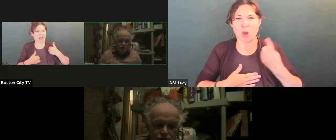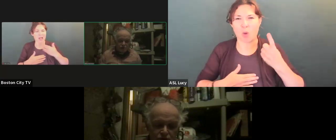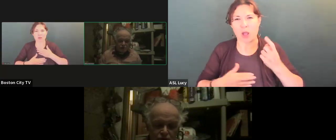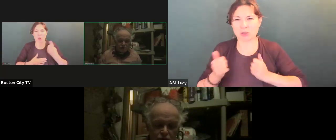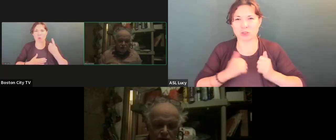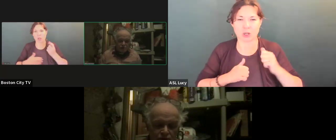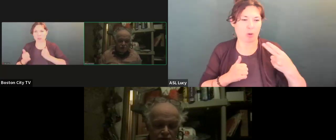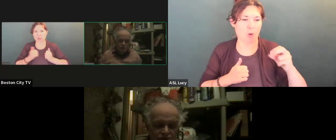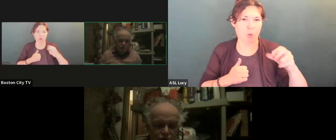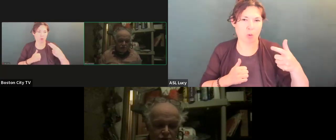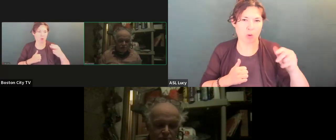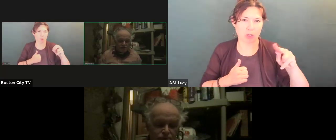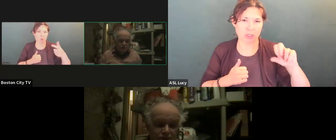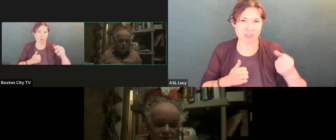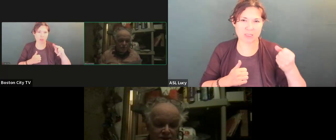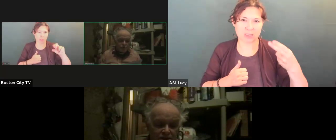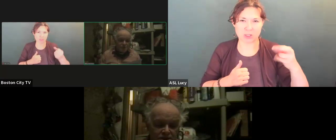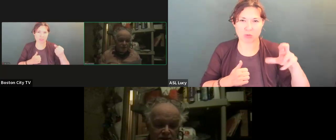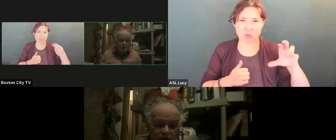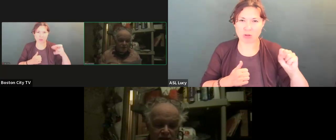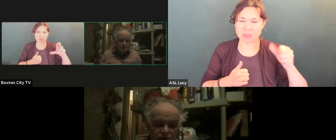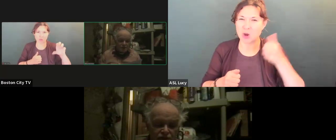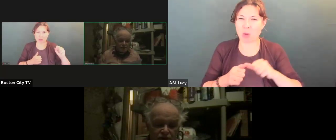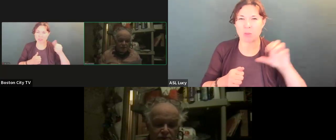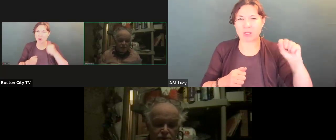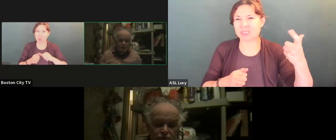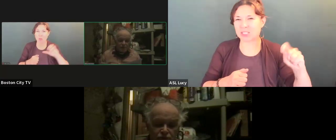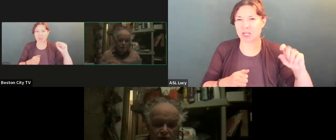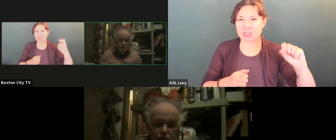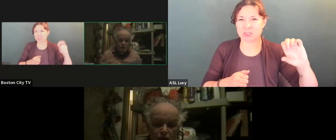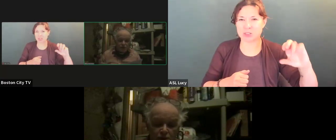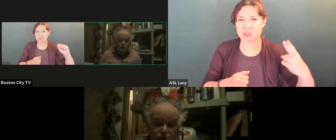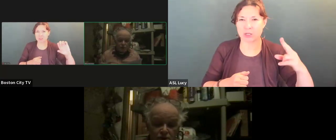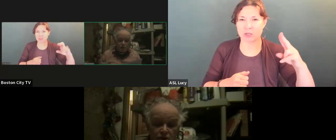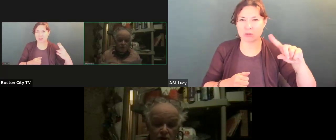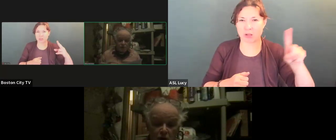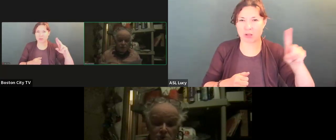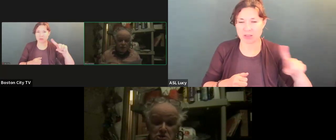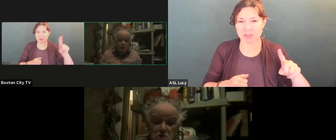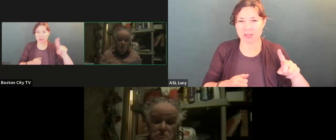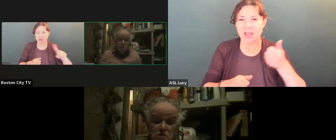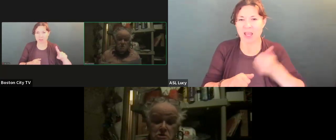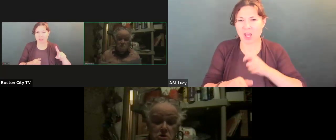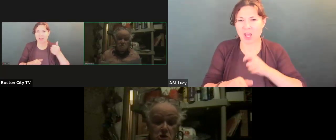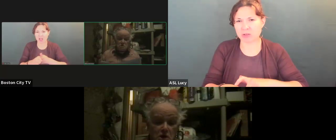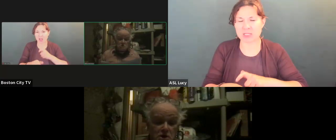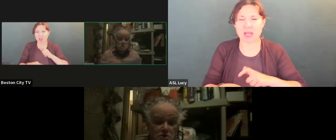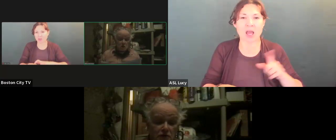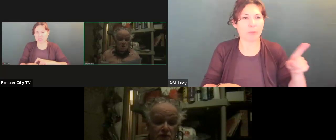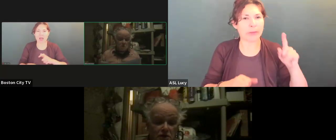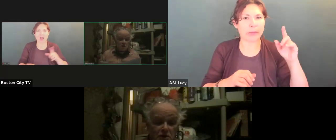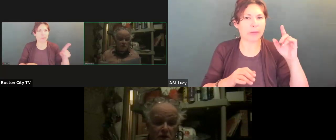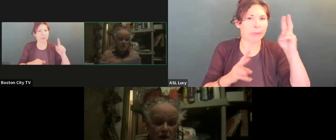Schultz. When confronted with unpleasantness, his famous refrain was, "I see nothing, I